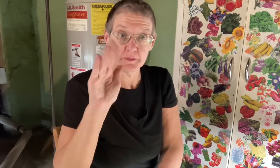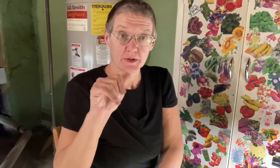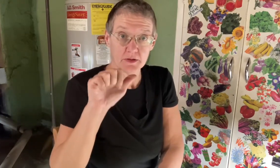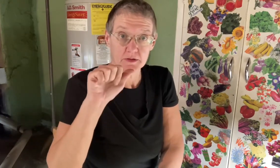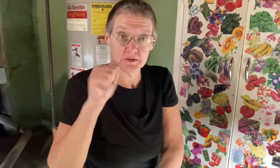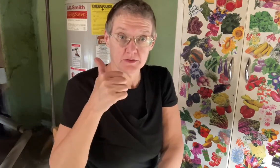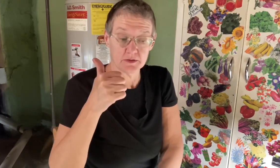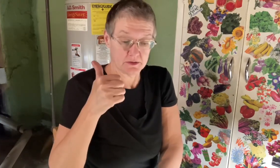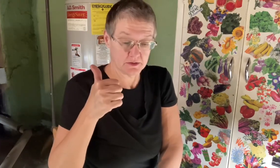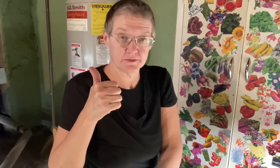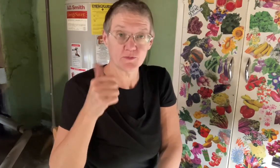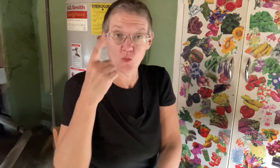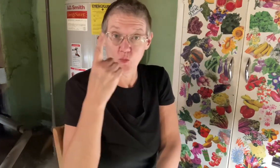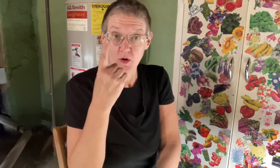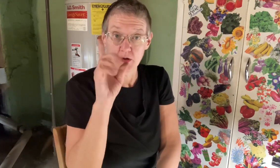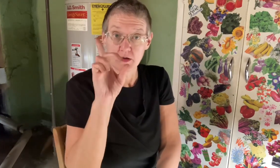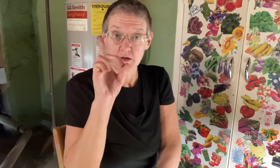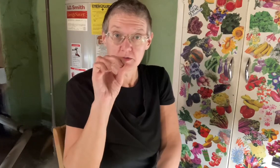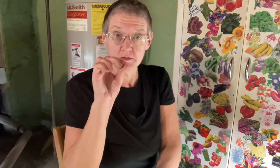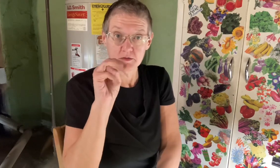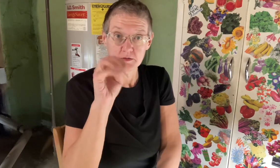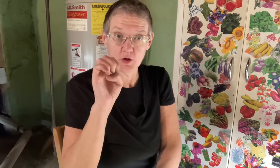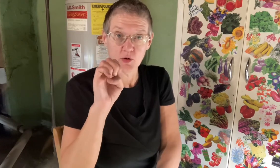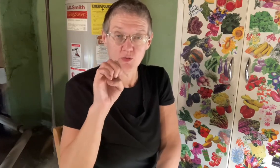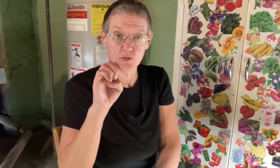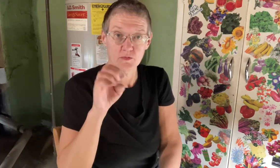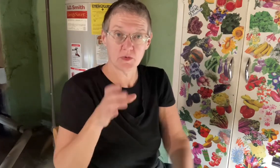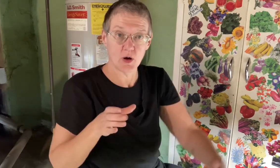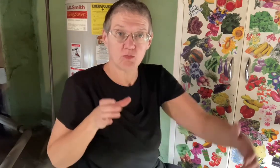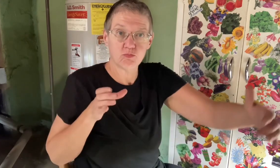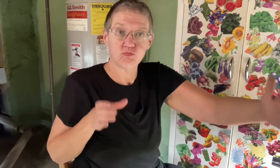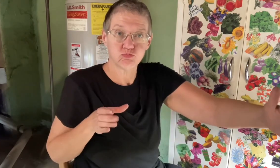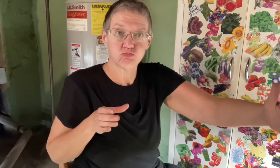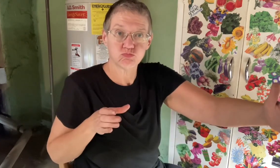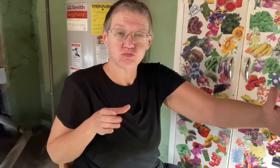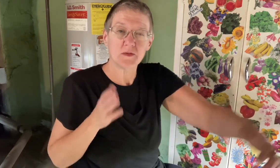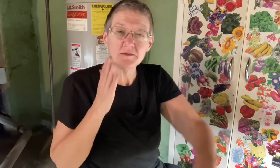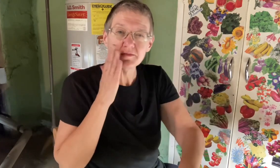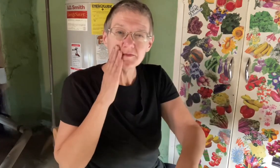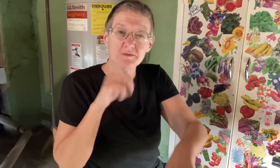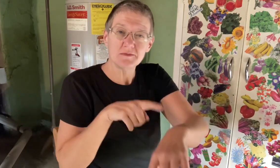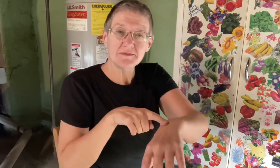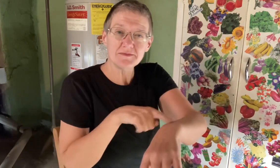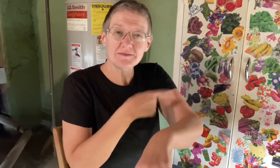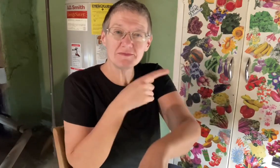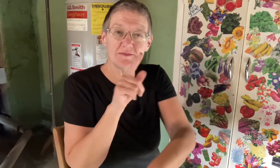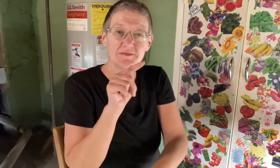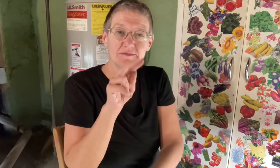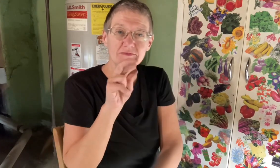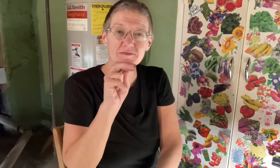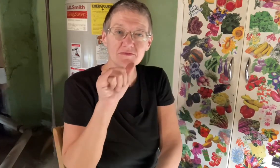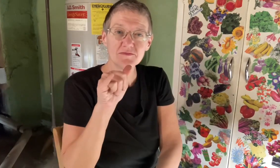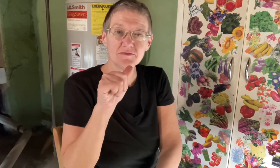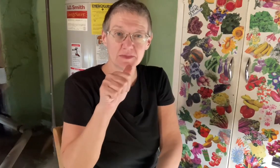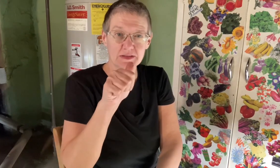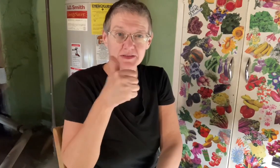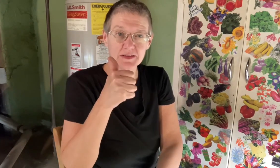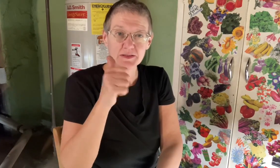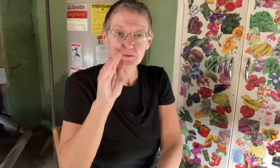Now, I like that one dome will fit over 2 10 by 10 trays. Because, the long trays are